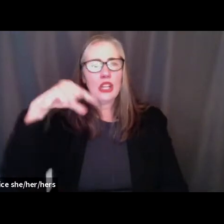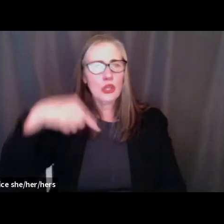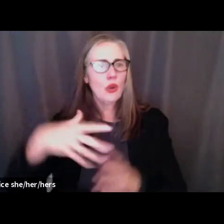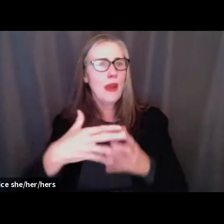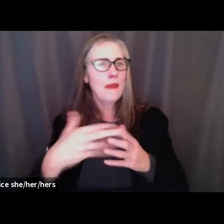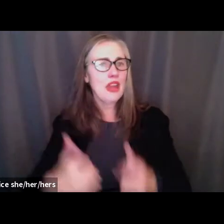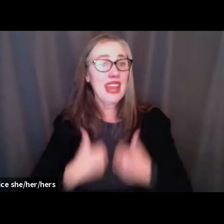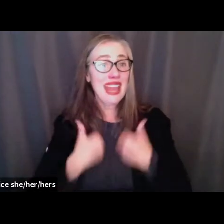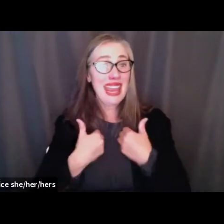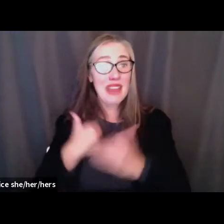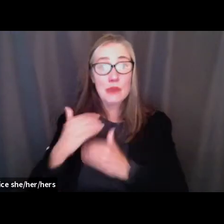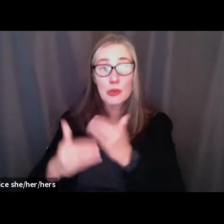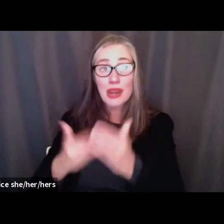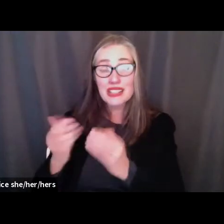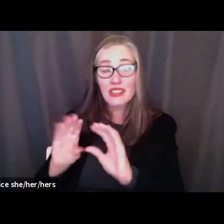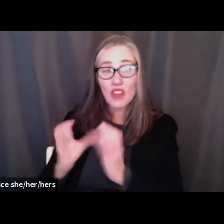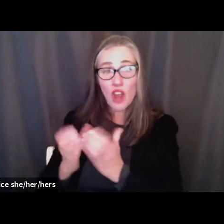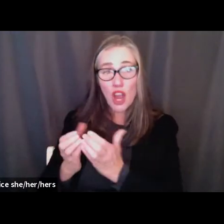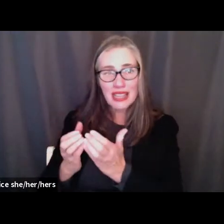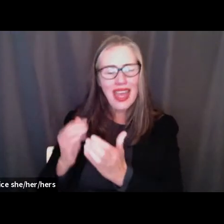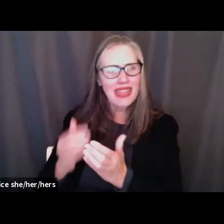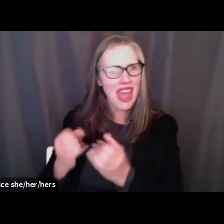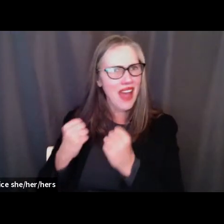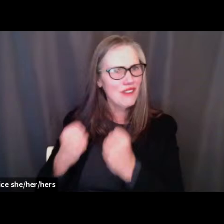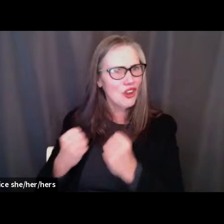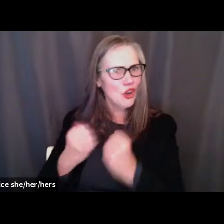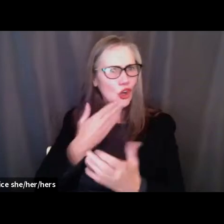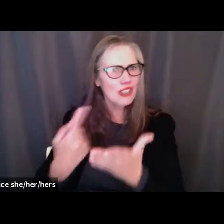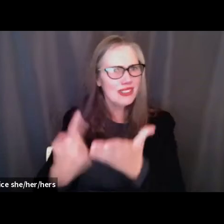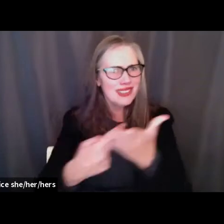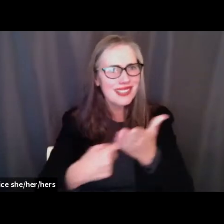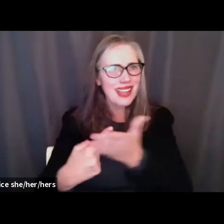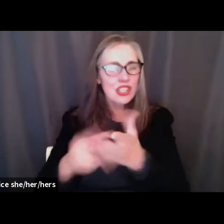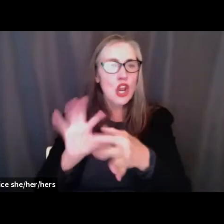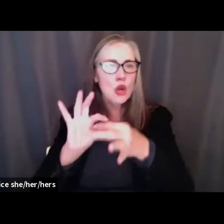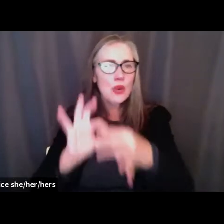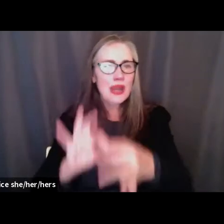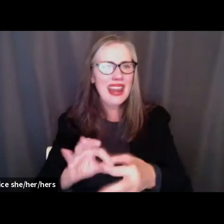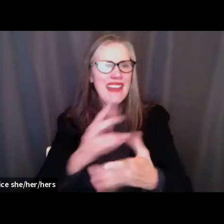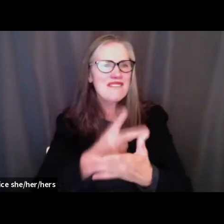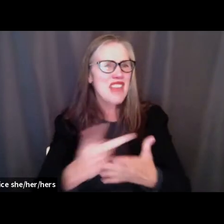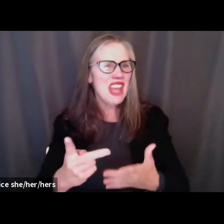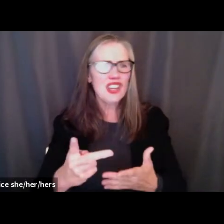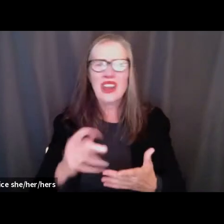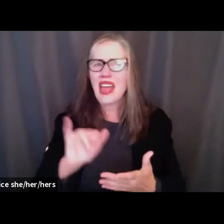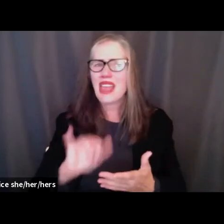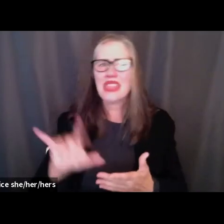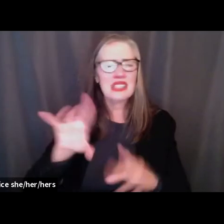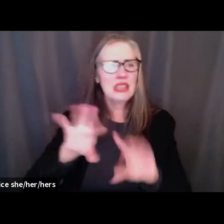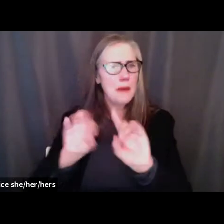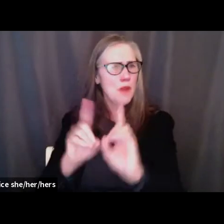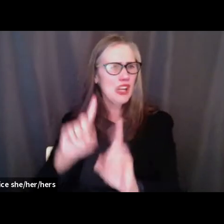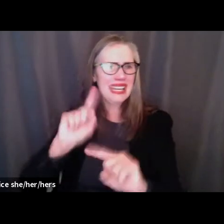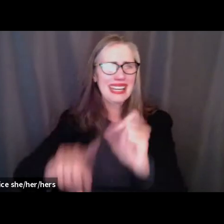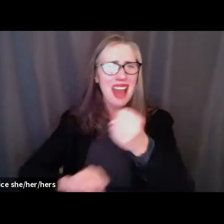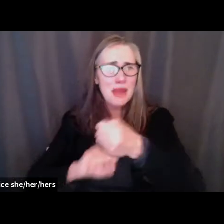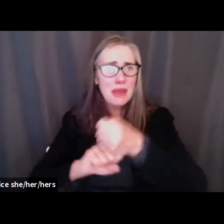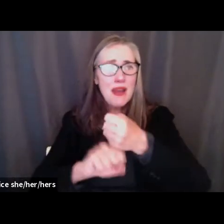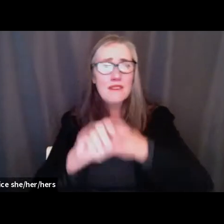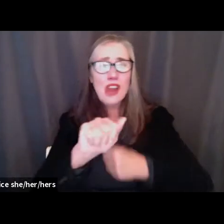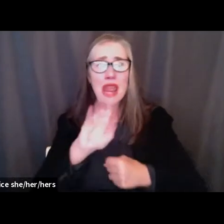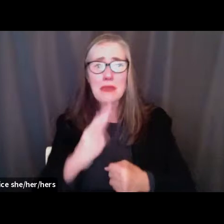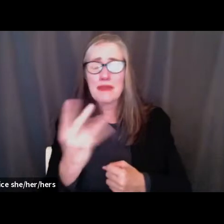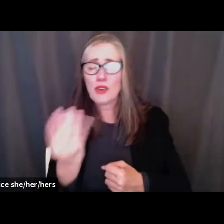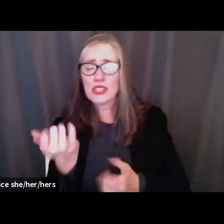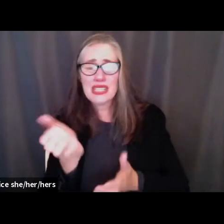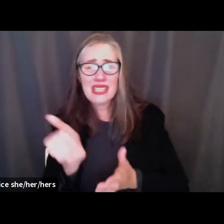Caucus, the caucus engaged in a robust discussion regarding the failure of the party to publicly advocate for AB 1400, given that it